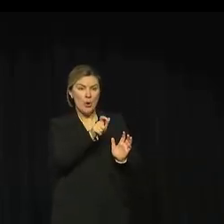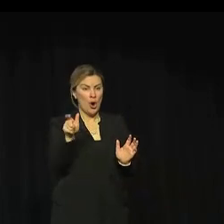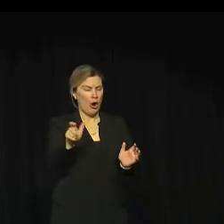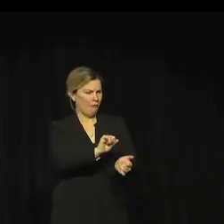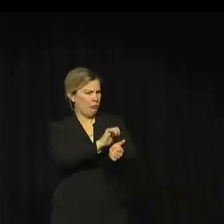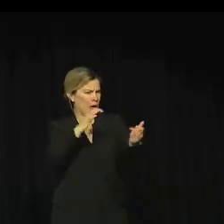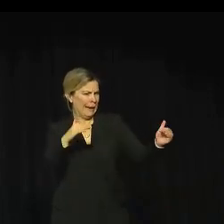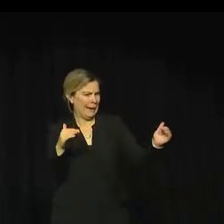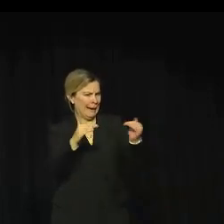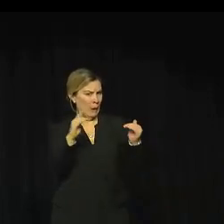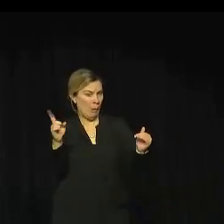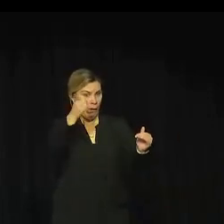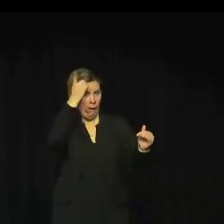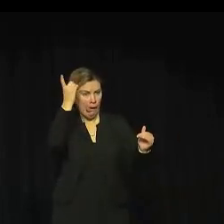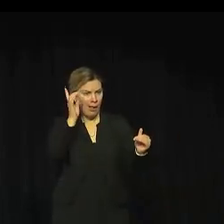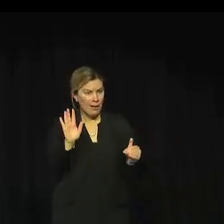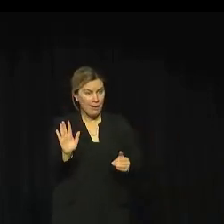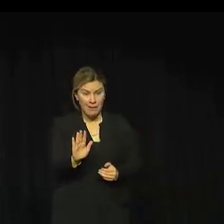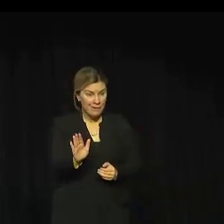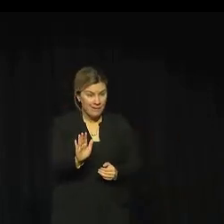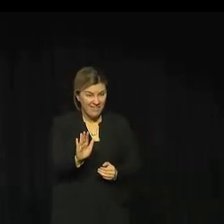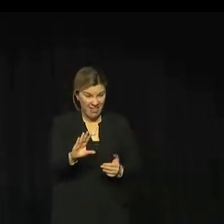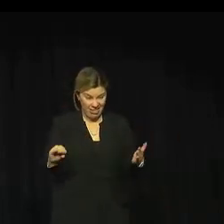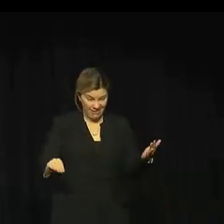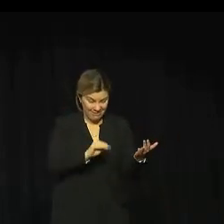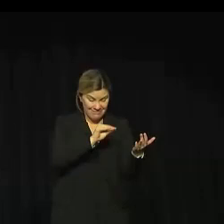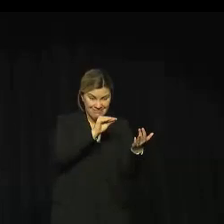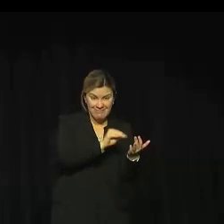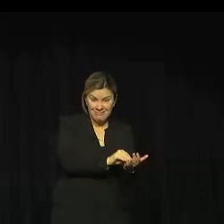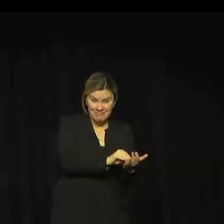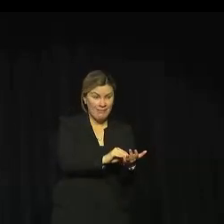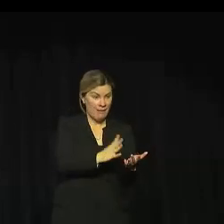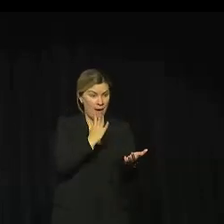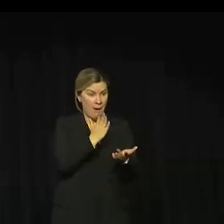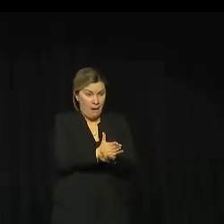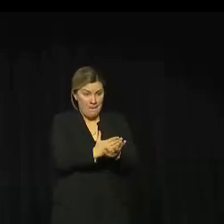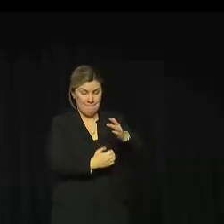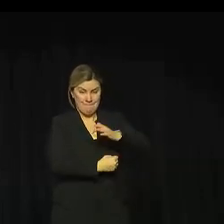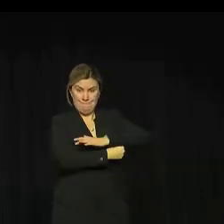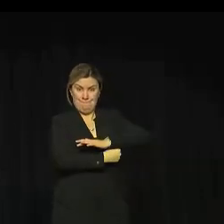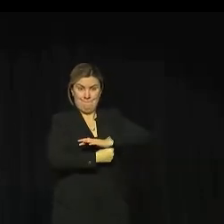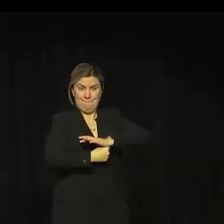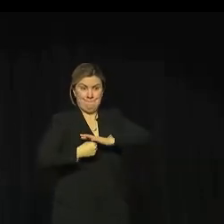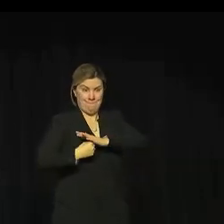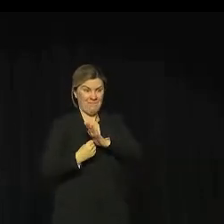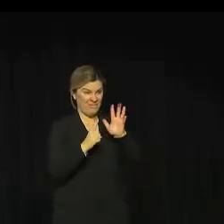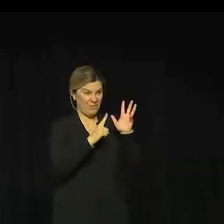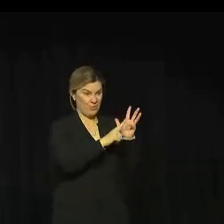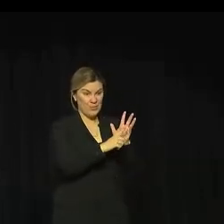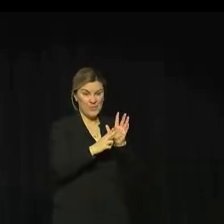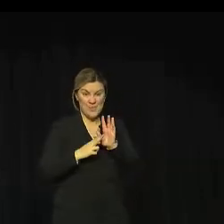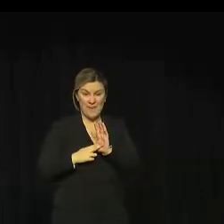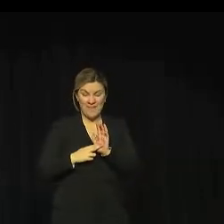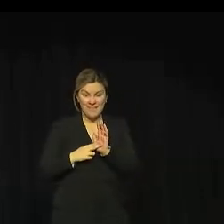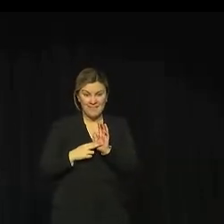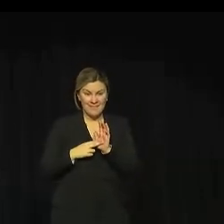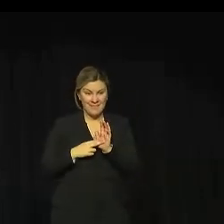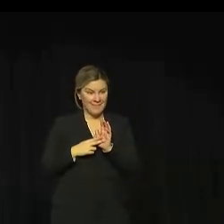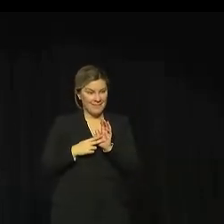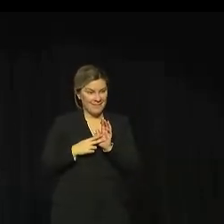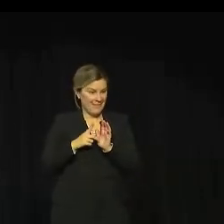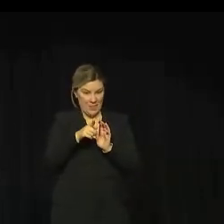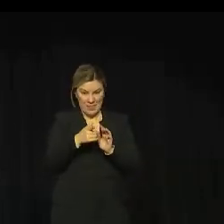but that is the fundamental norm of the United Nations and of the